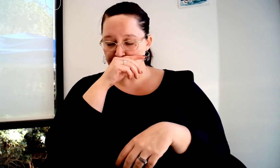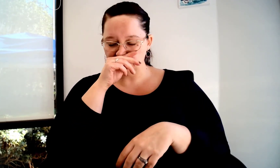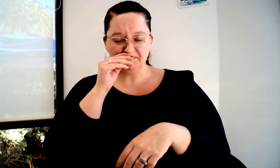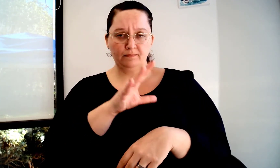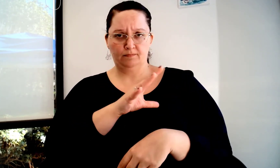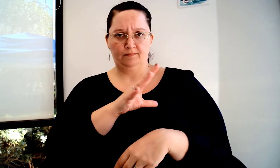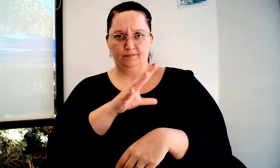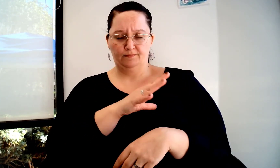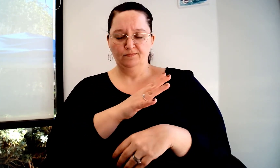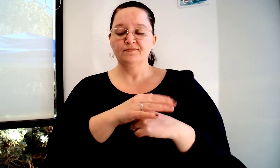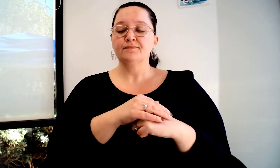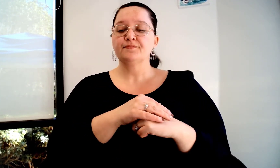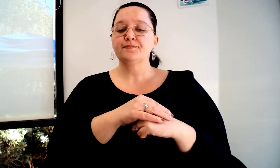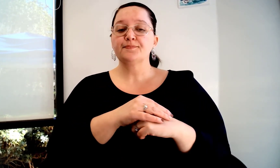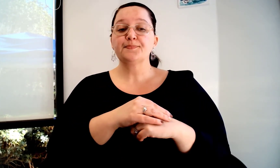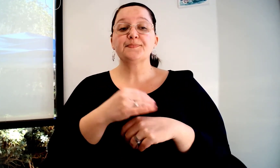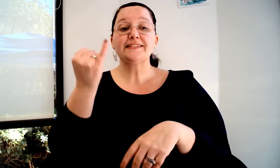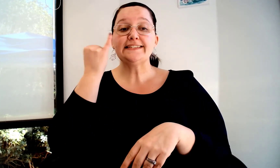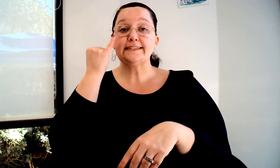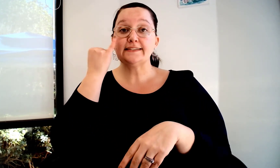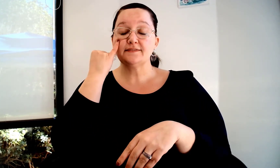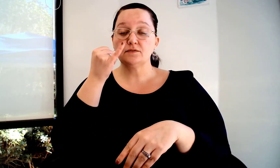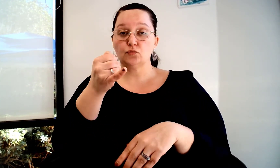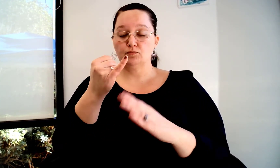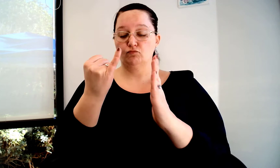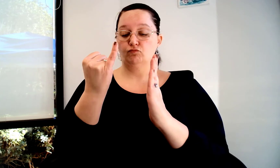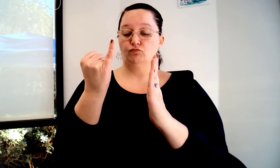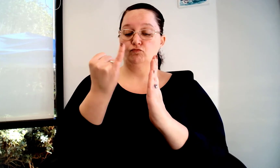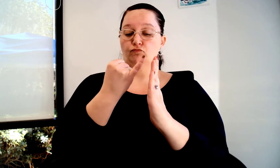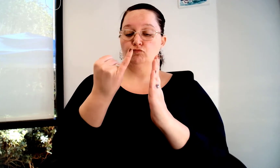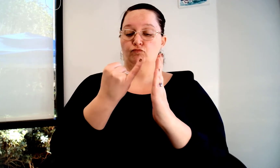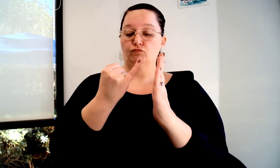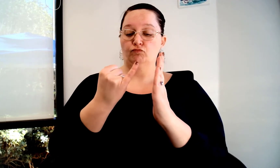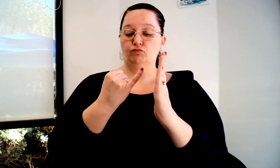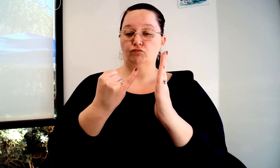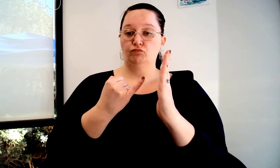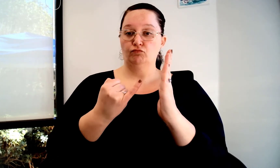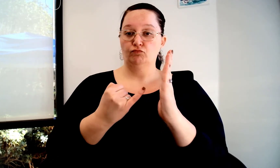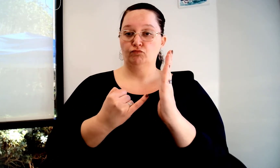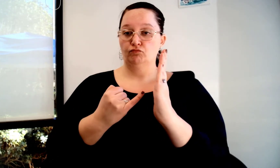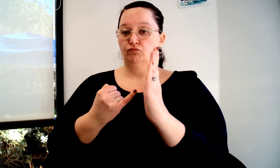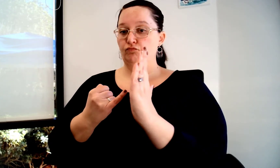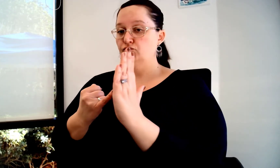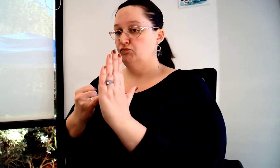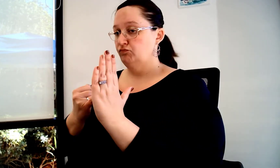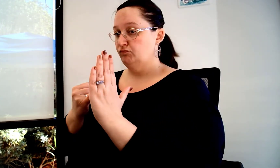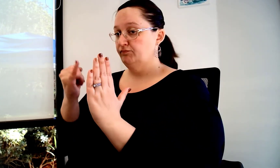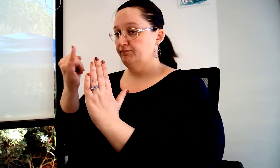Some people sign it that way. You can also fingerspell it if you want. If you wiggle your way down with your